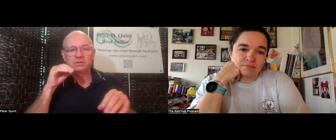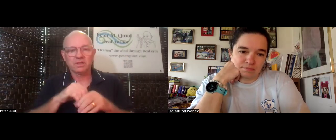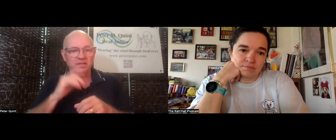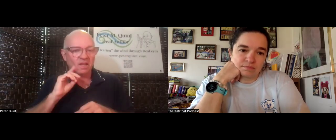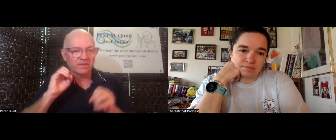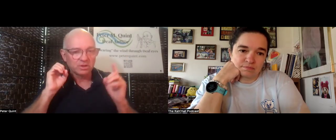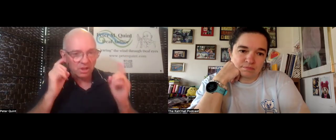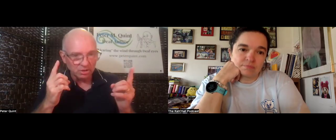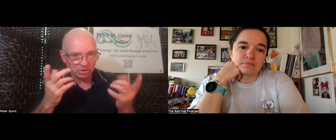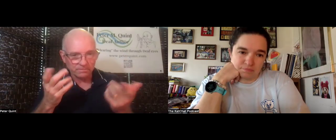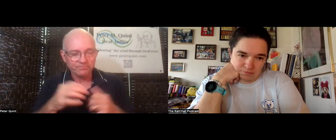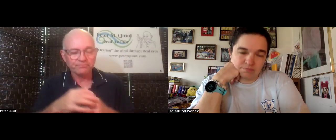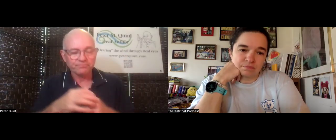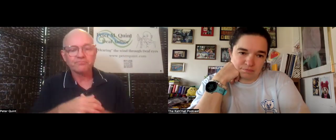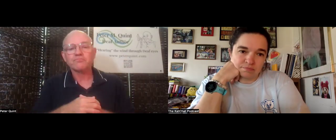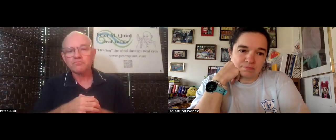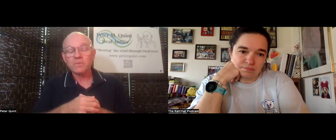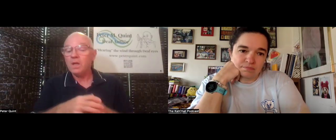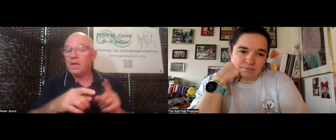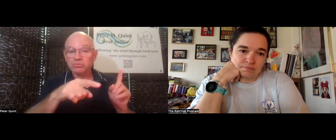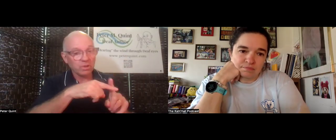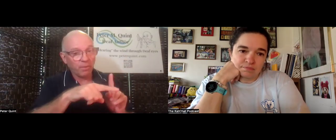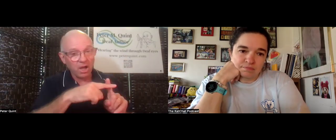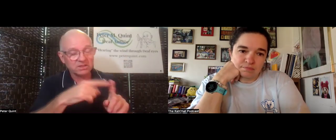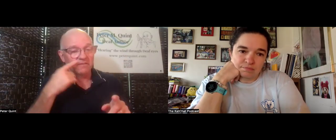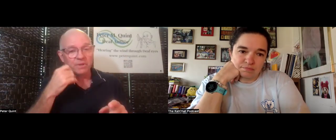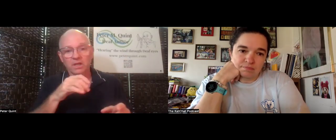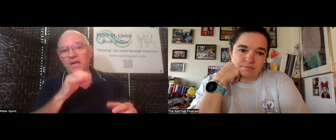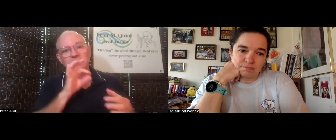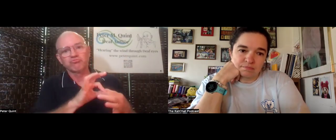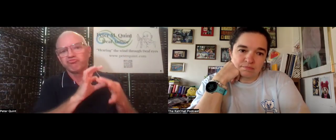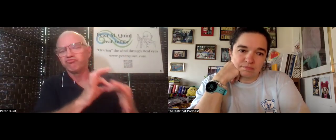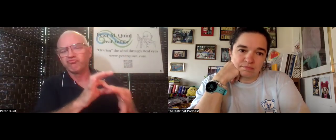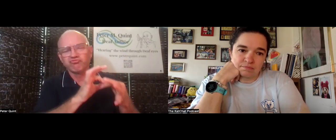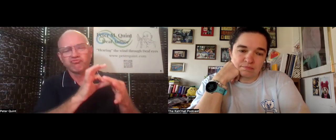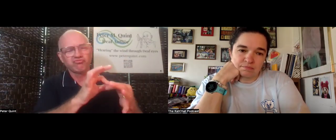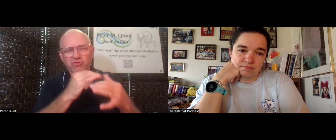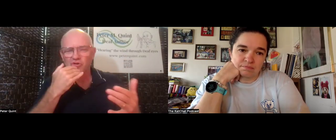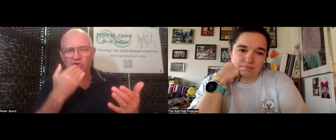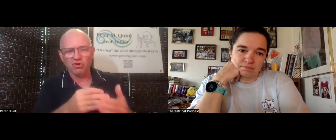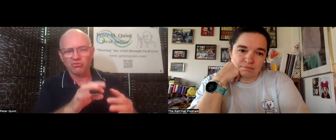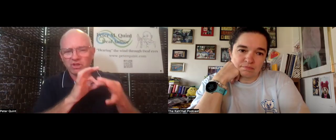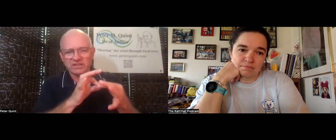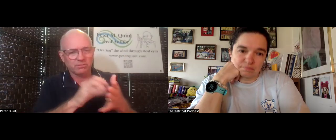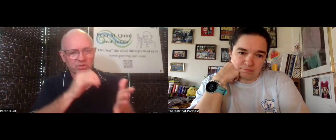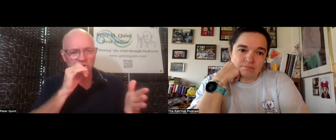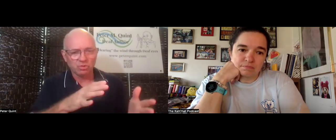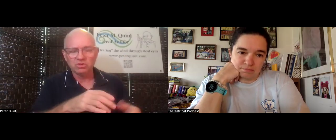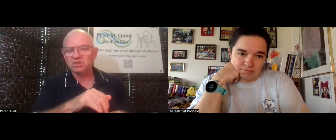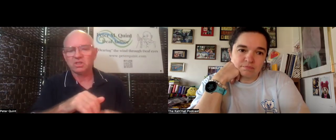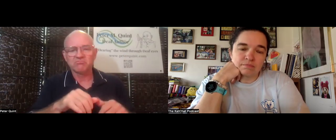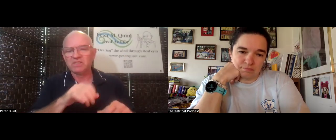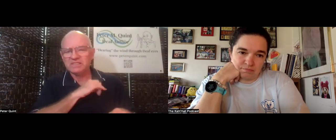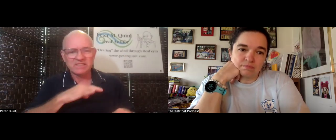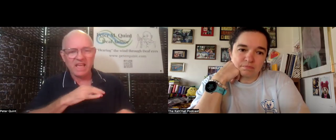years in deaf education. It's really positive because I have some good relationship with